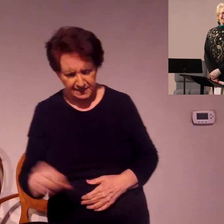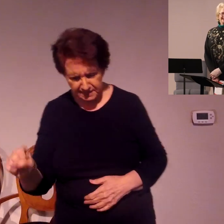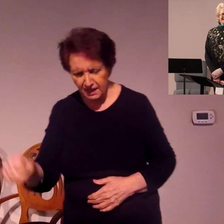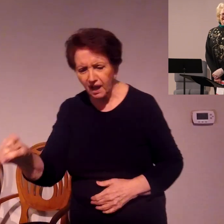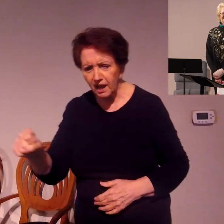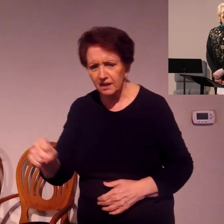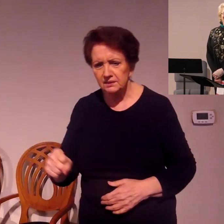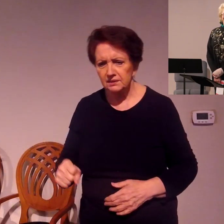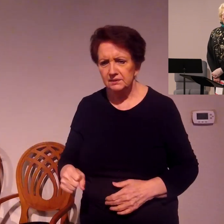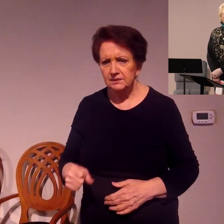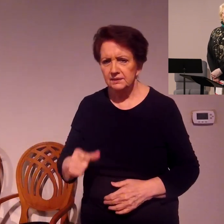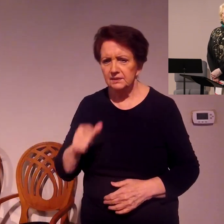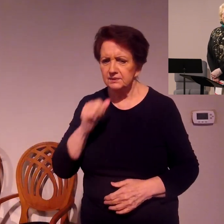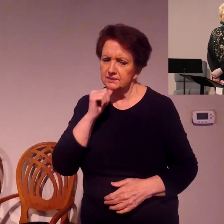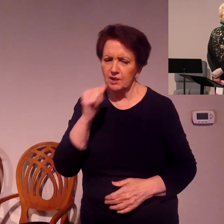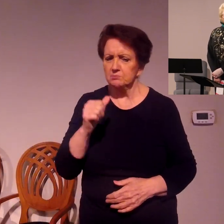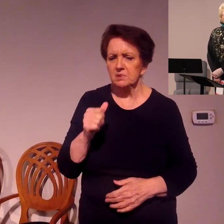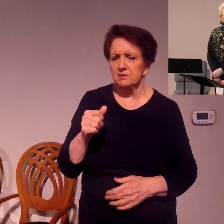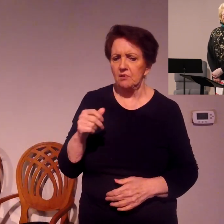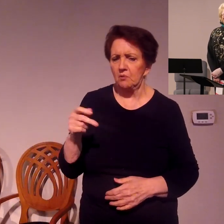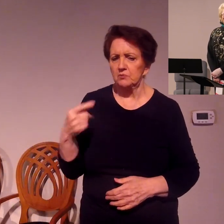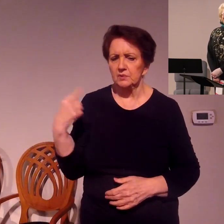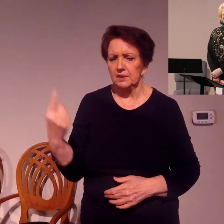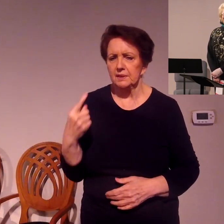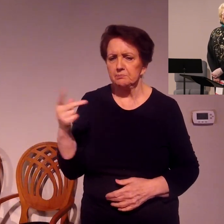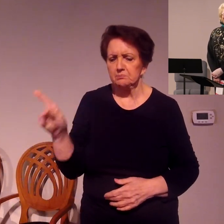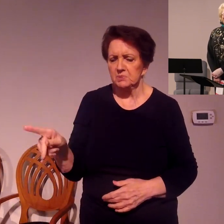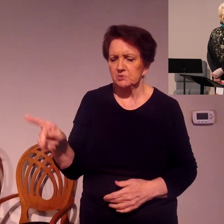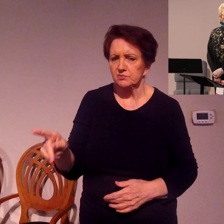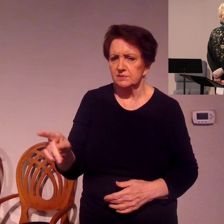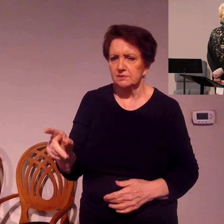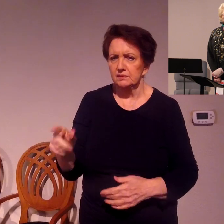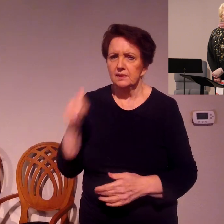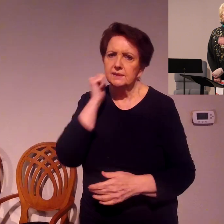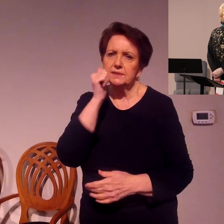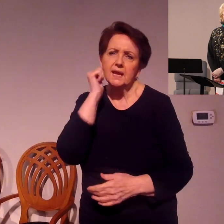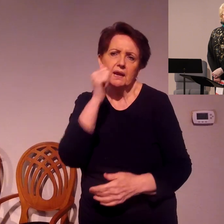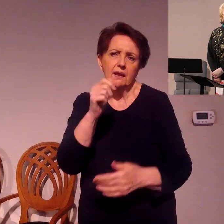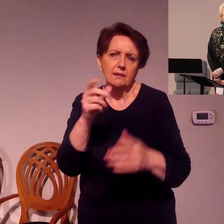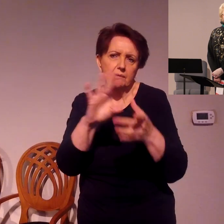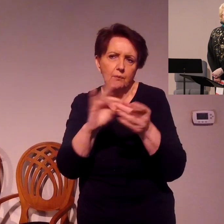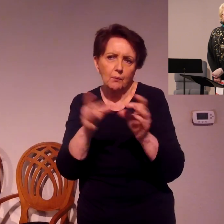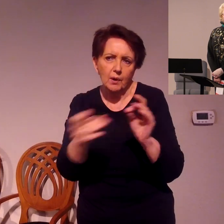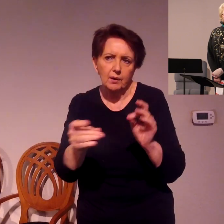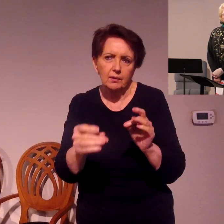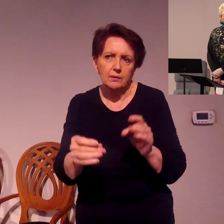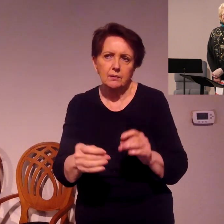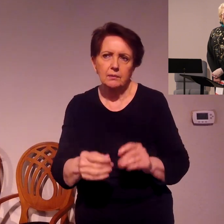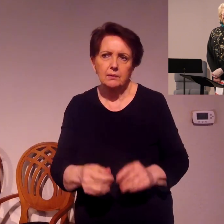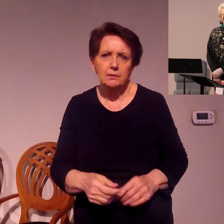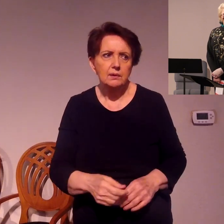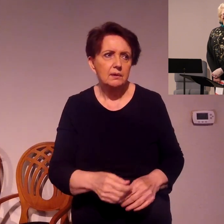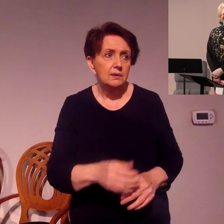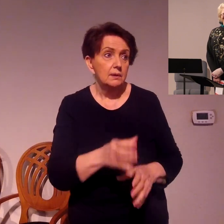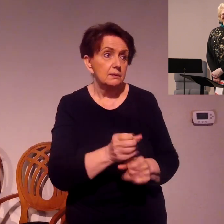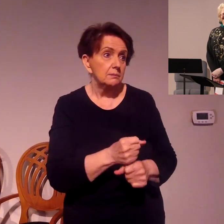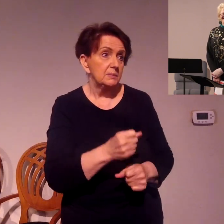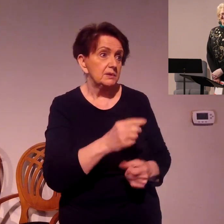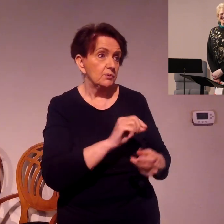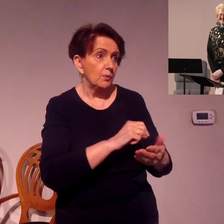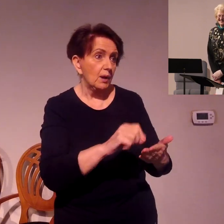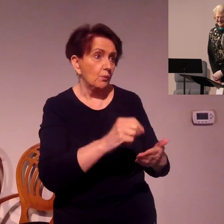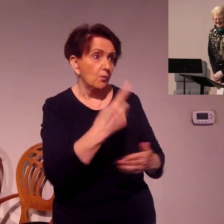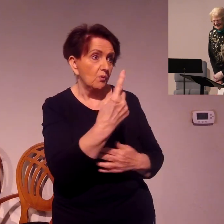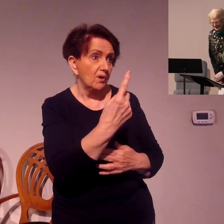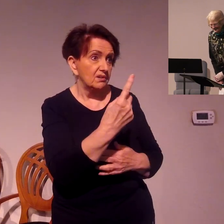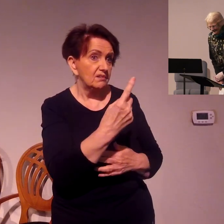just be Petra's daily word. You know, we're doing ministry. Let's meet." Do you know how long it took me to write one?